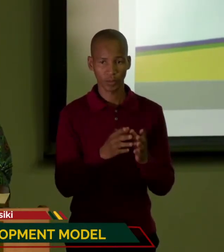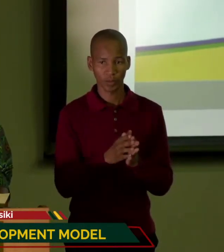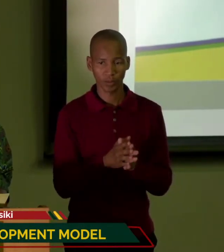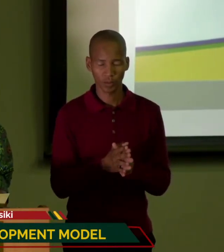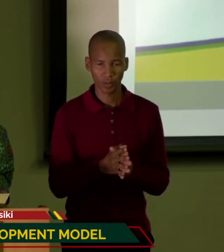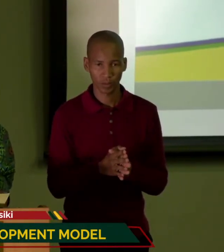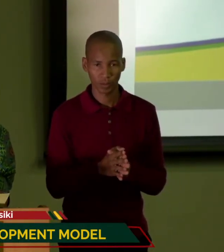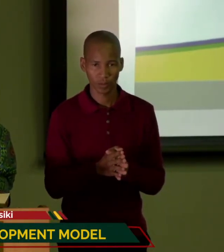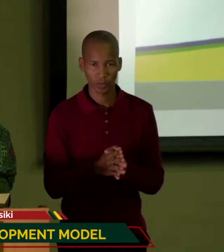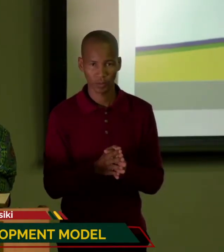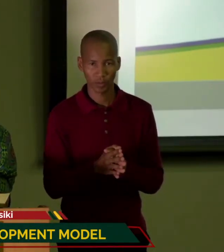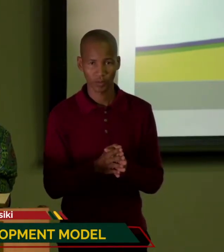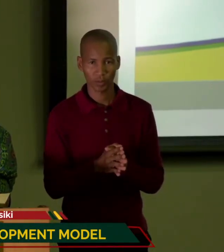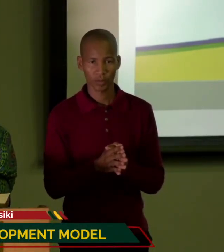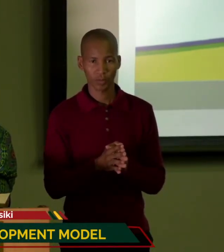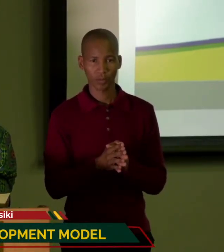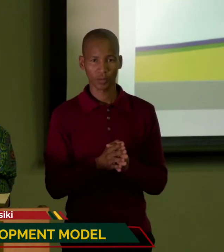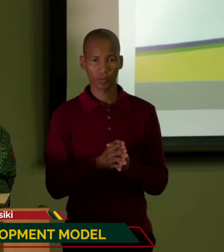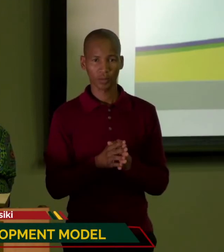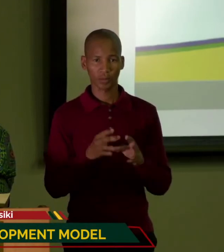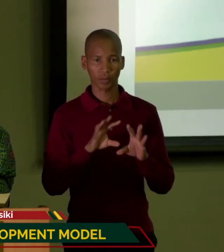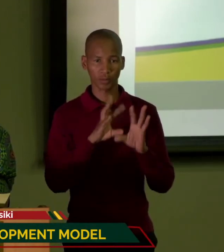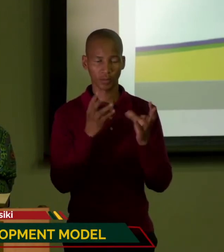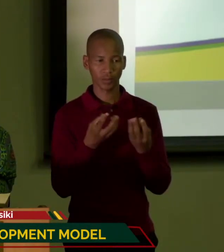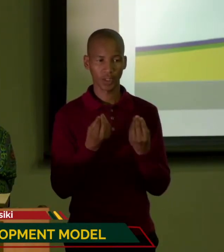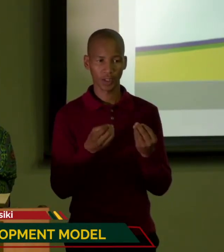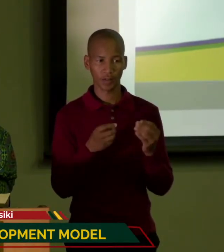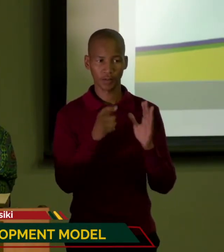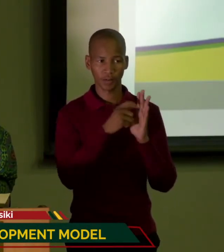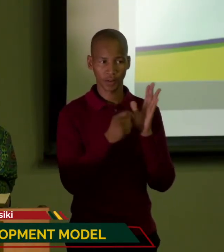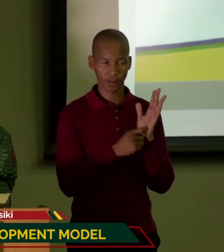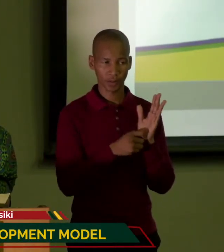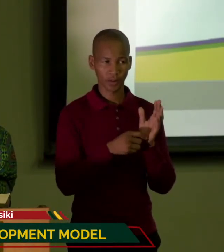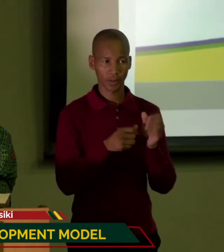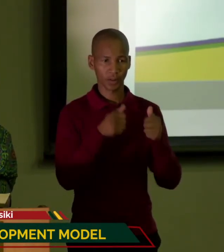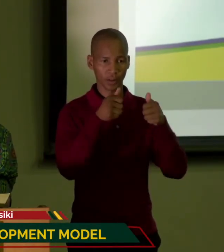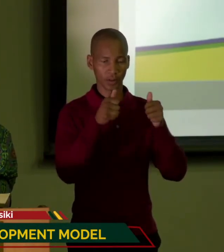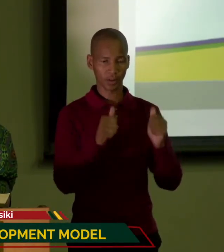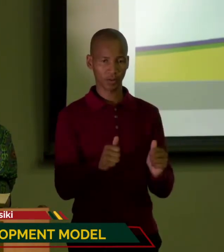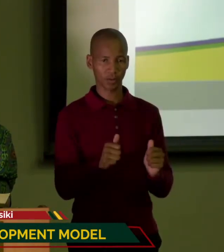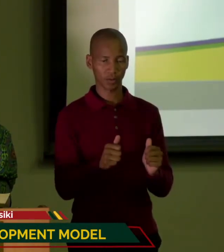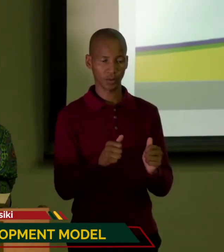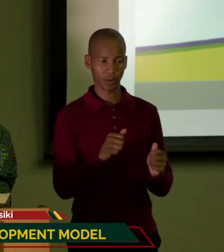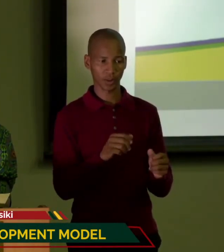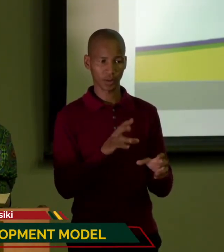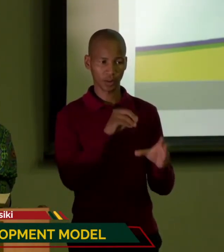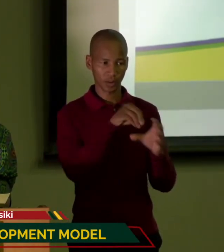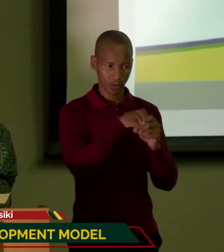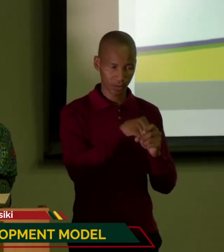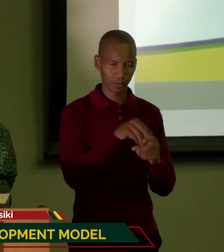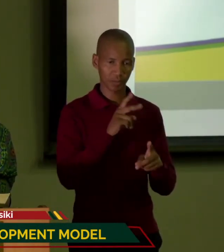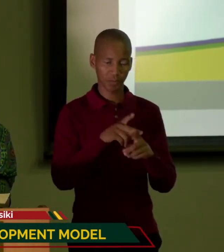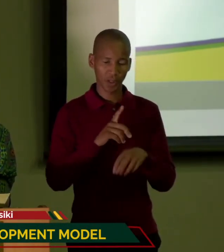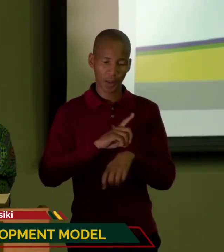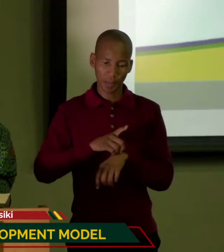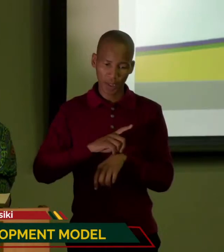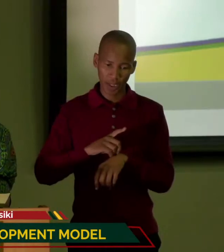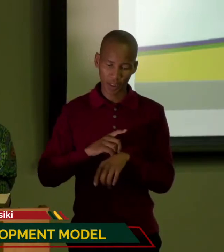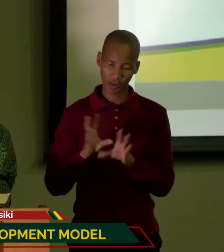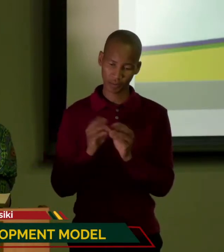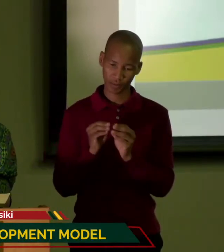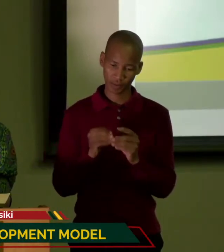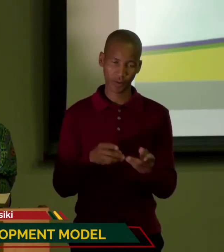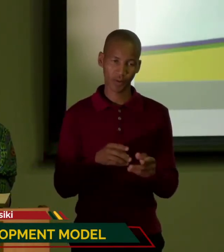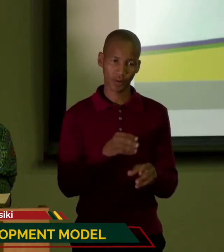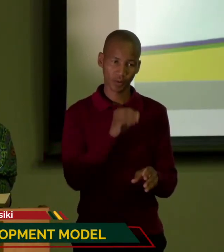izinedate ke ilantuka zethu stakeholder engagement zethu and there are minutes and the issues